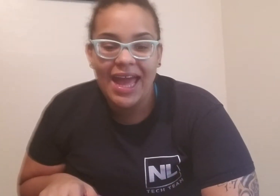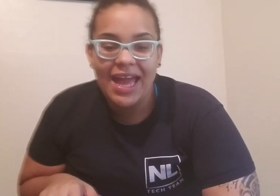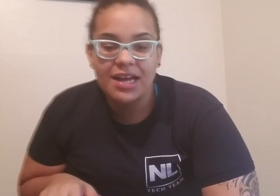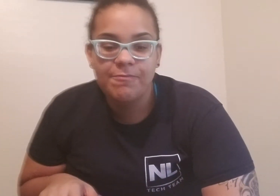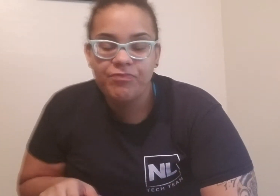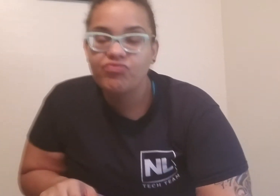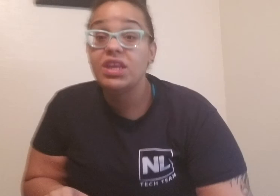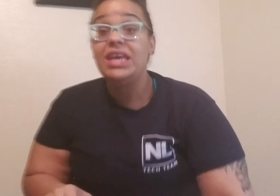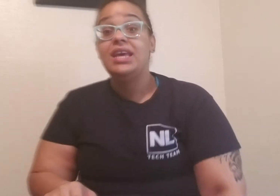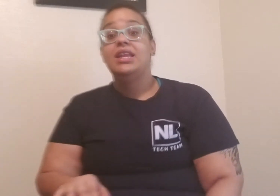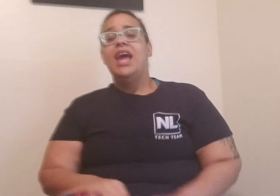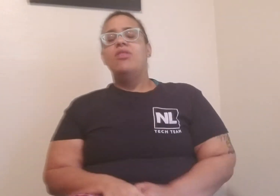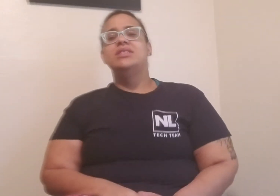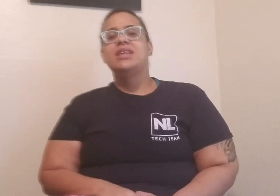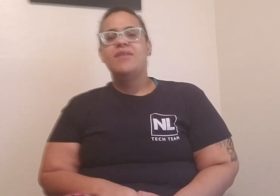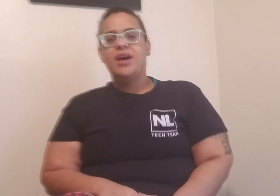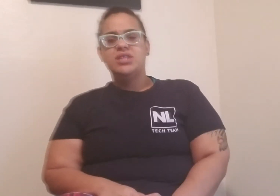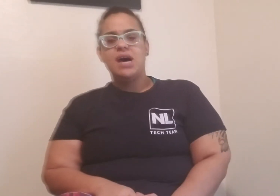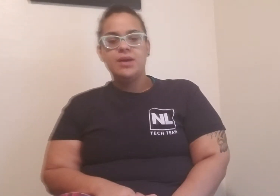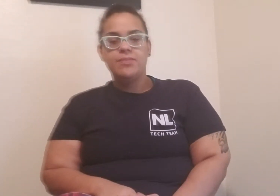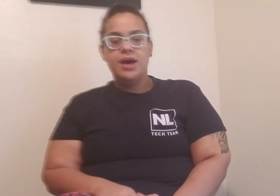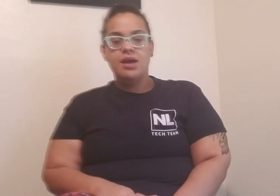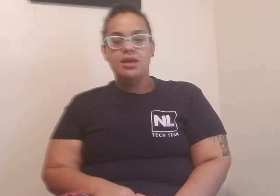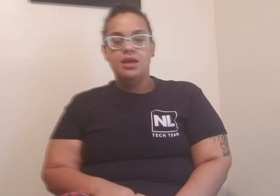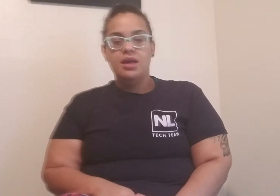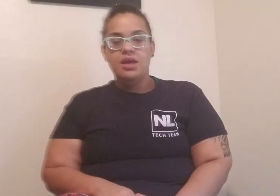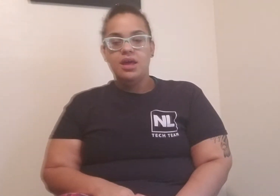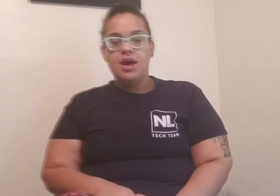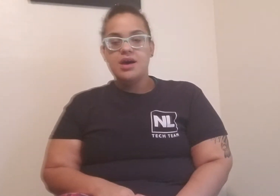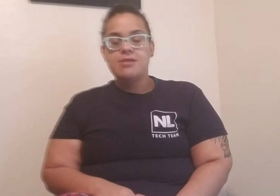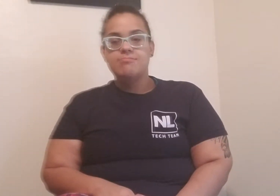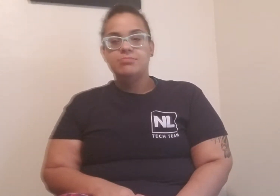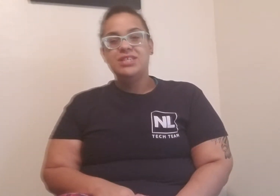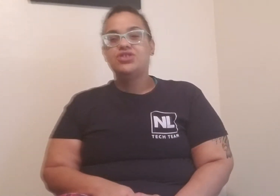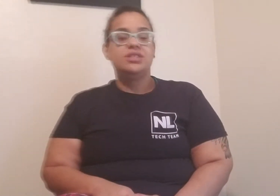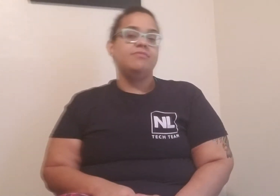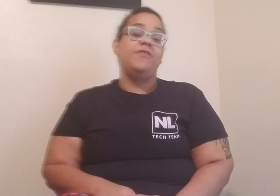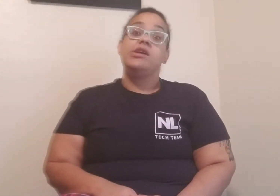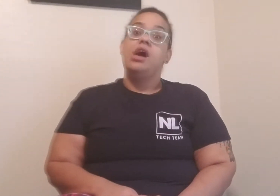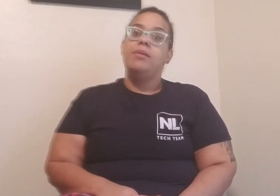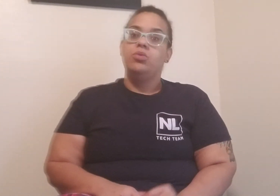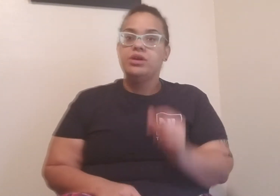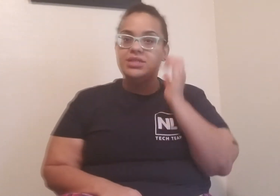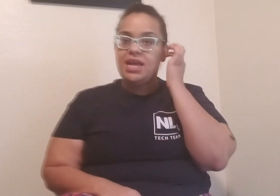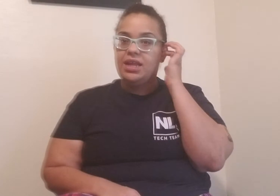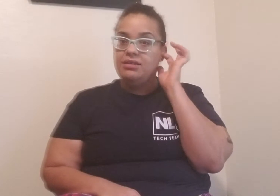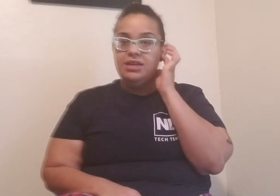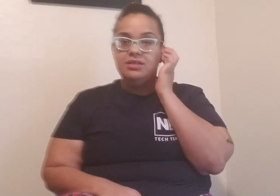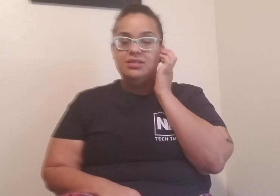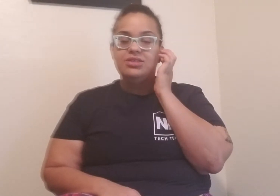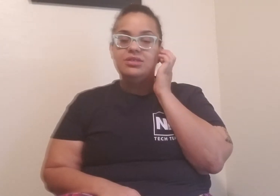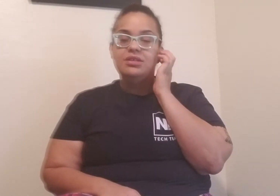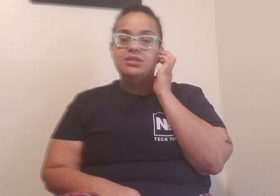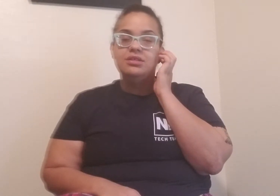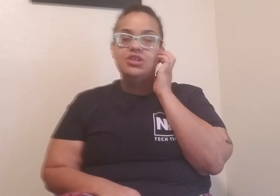Okay. Now, this is kind of off topic, but these are just very common words that need, there's